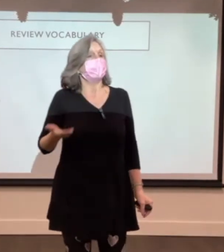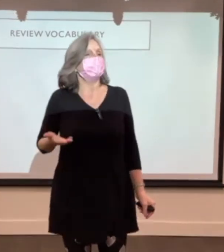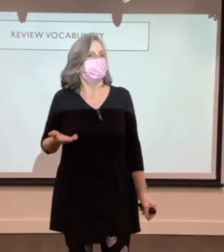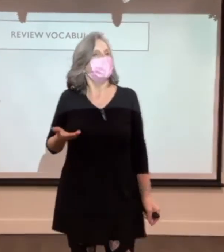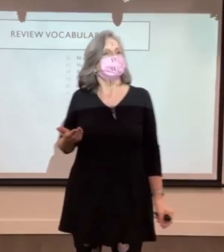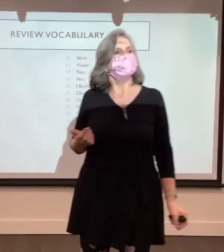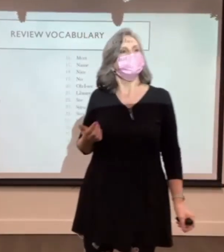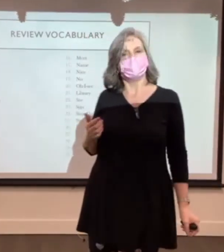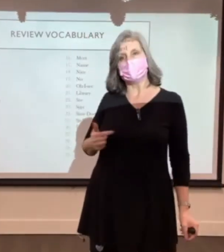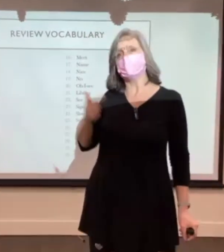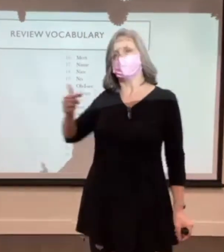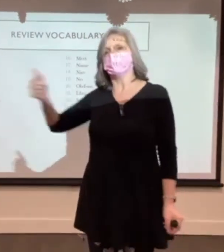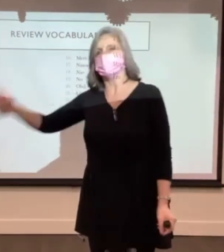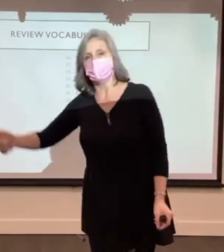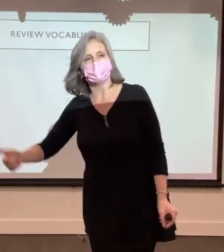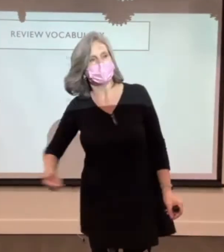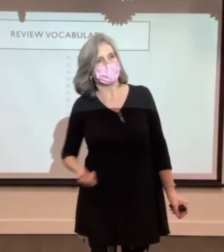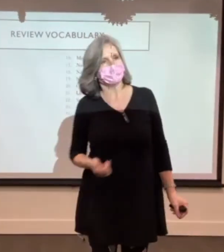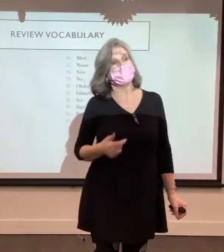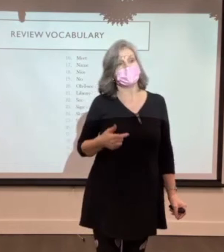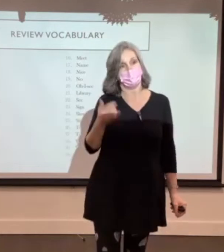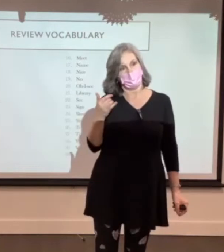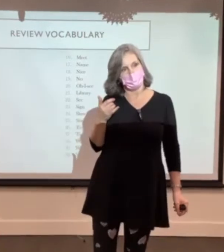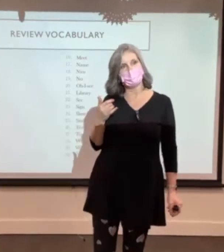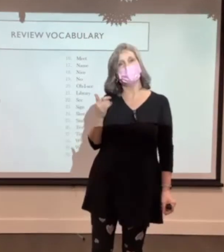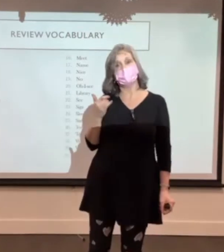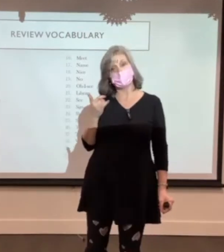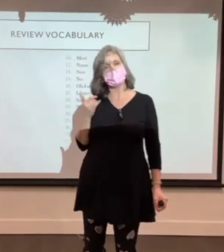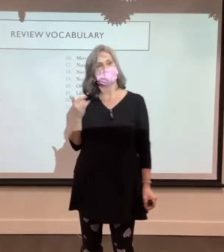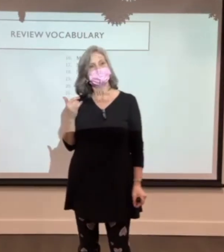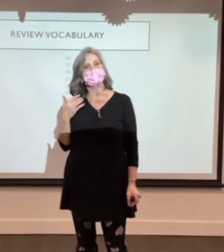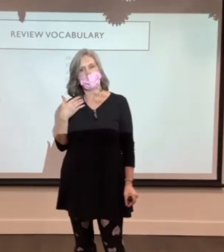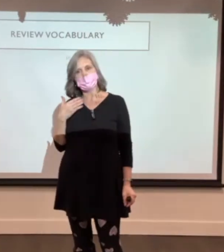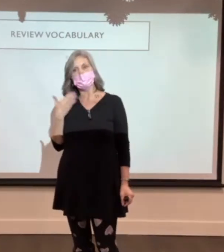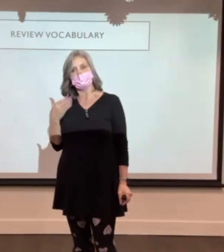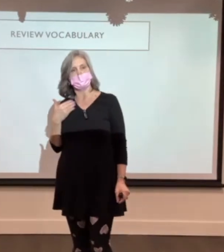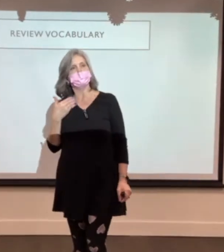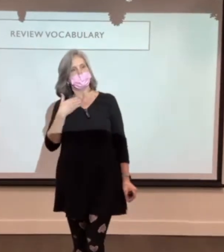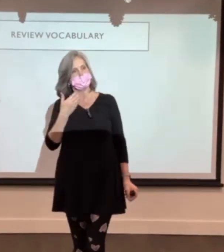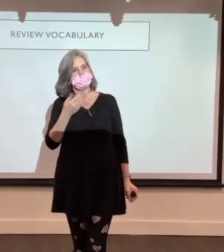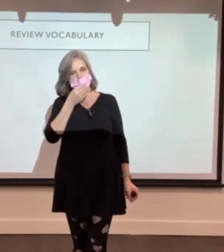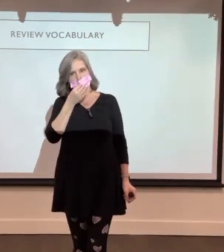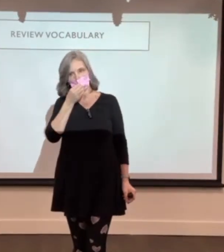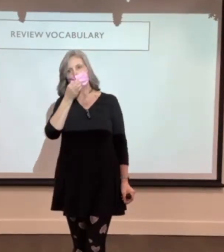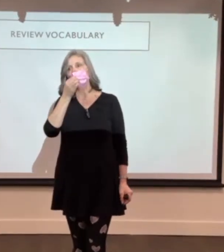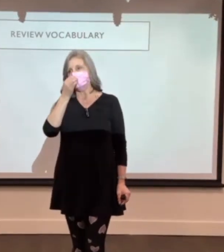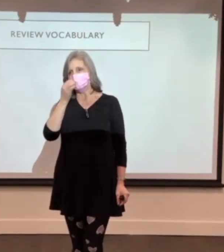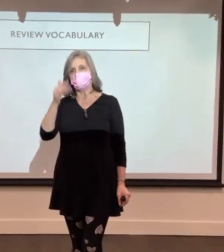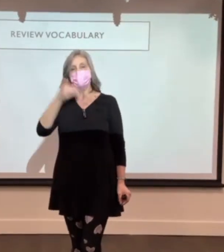on the phone to let the other person know we're listening? We say, uh-huh, oh really? Uh-huh. We kind of give them vocal gestures that tell